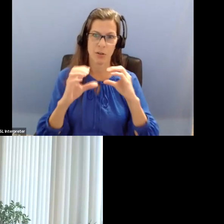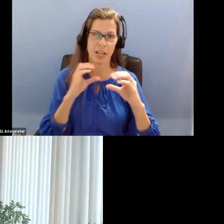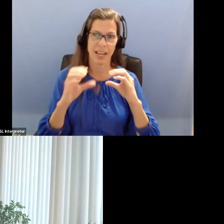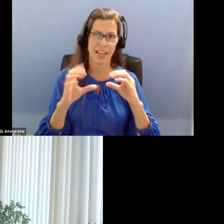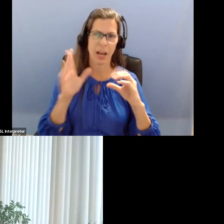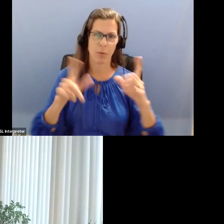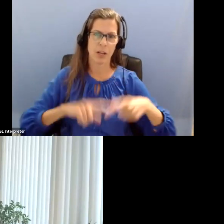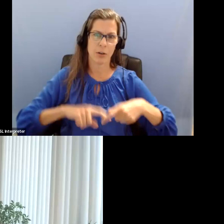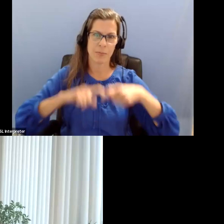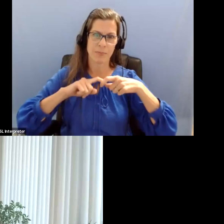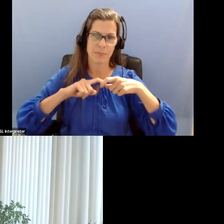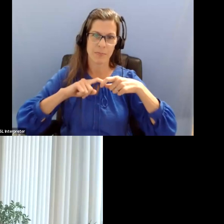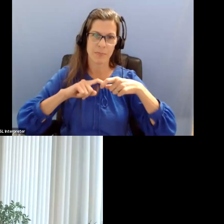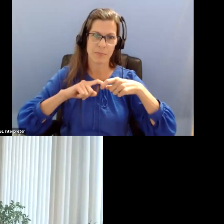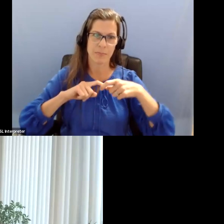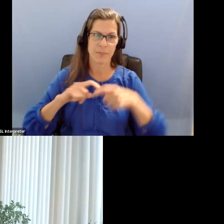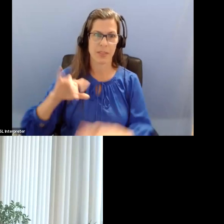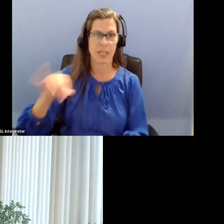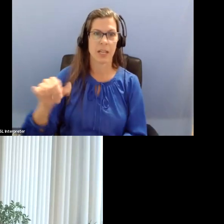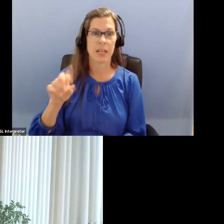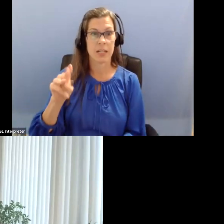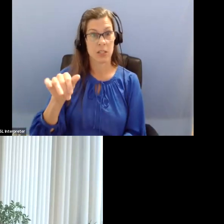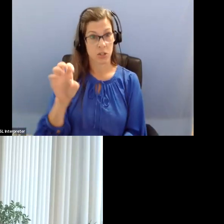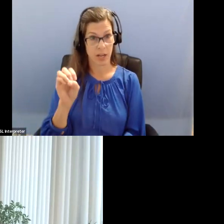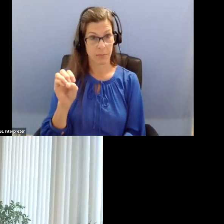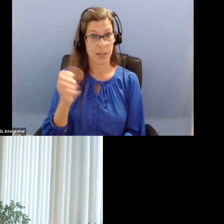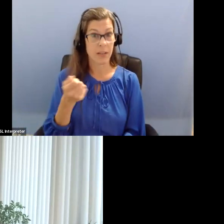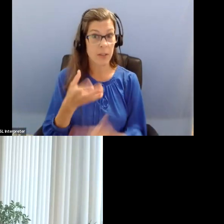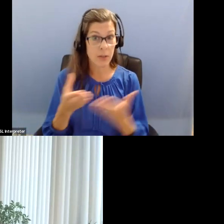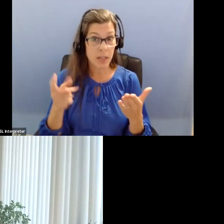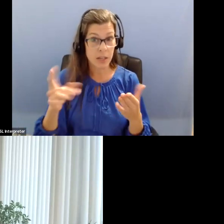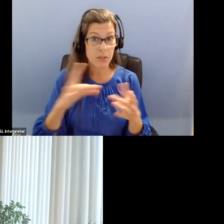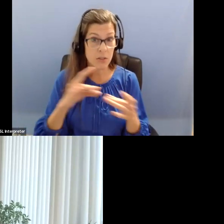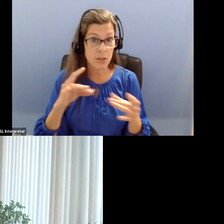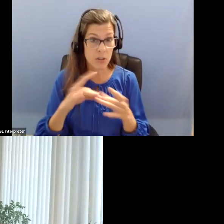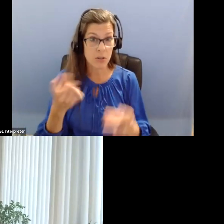there. Okay, so a few things there, Dr. Snowden. It sounds like